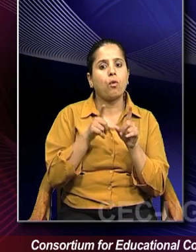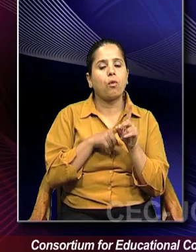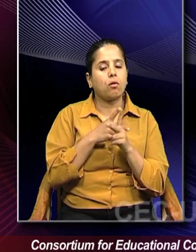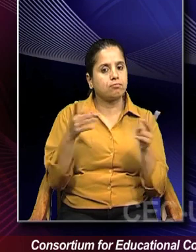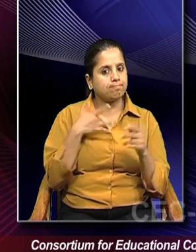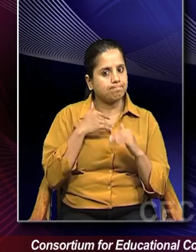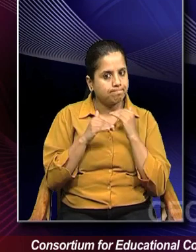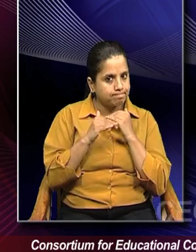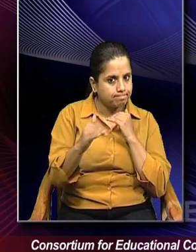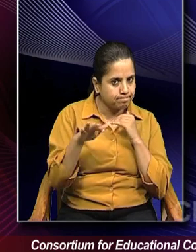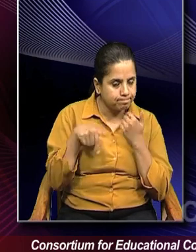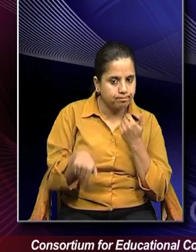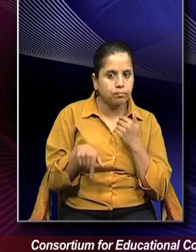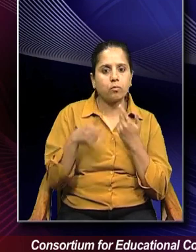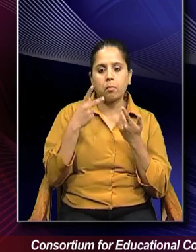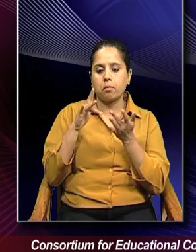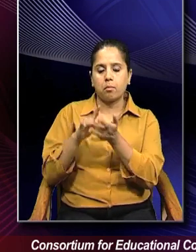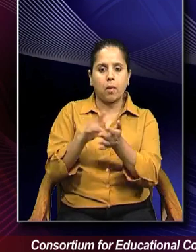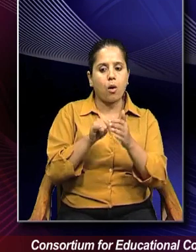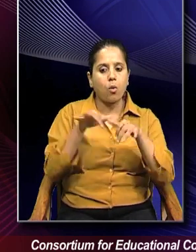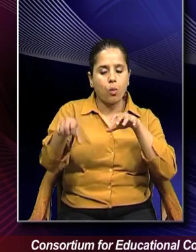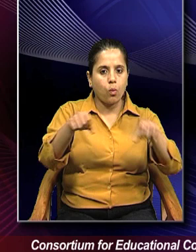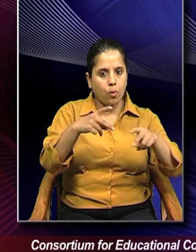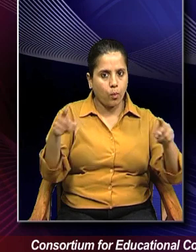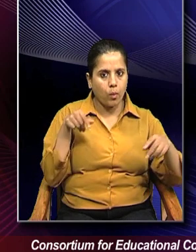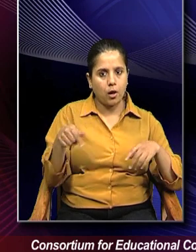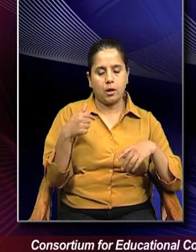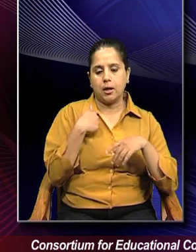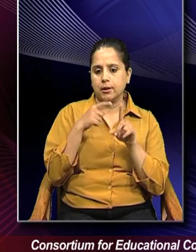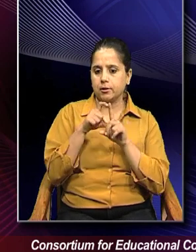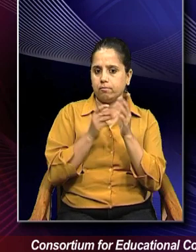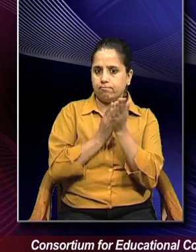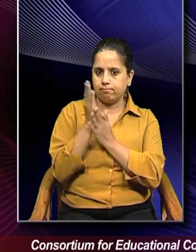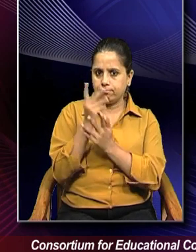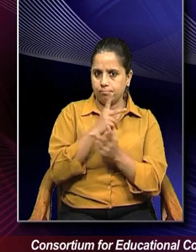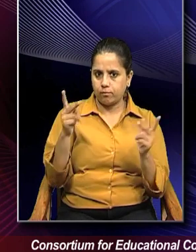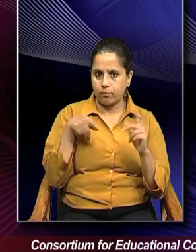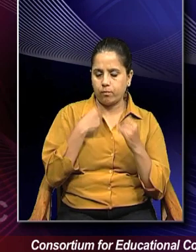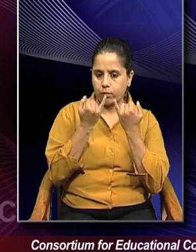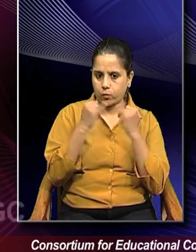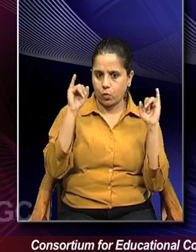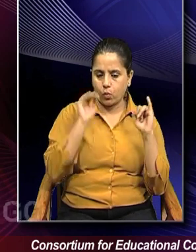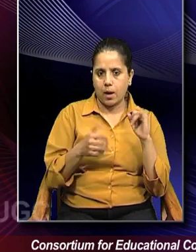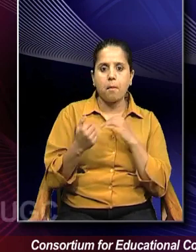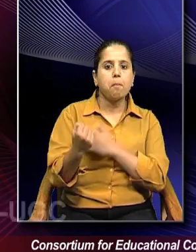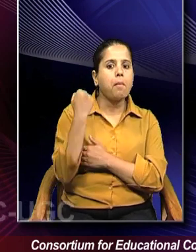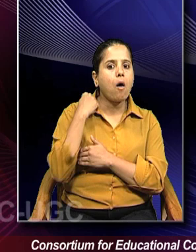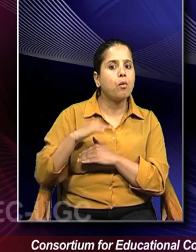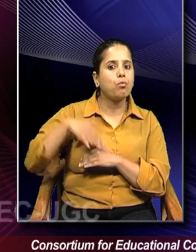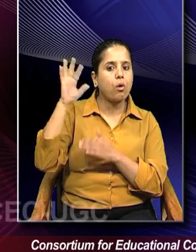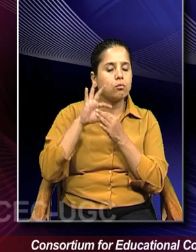by territoriality, by diplomacy, by great power relations,